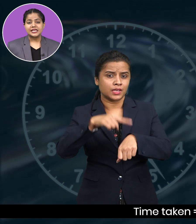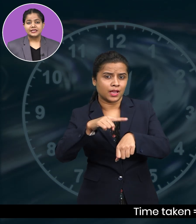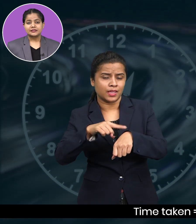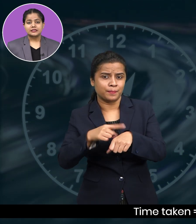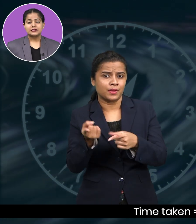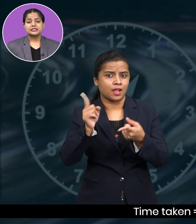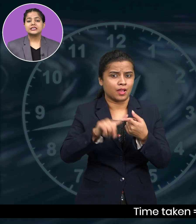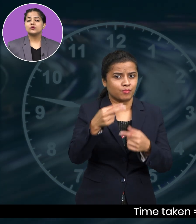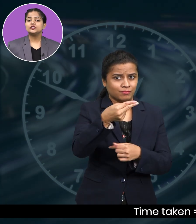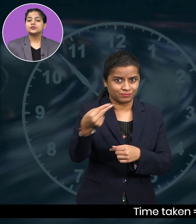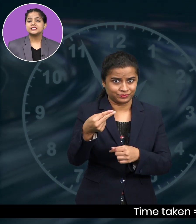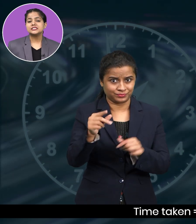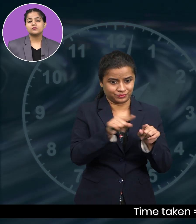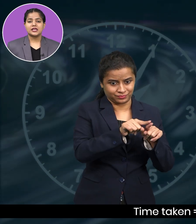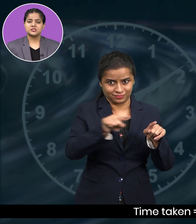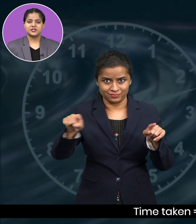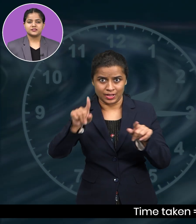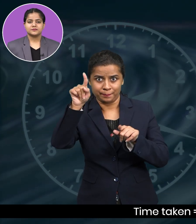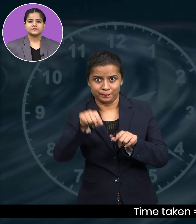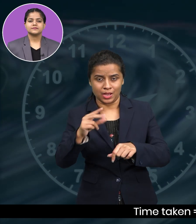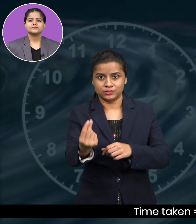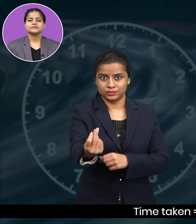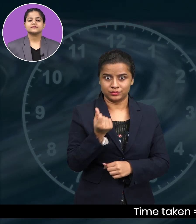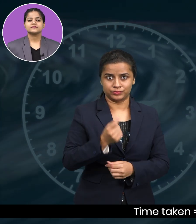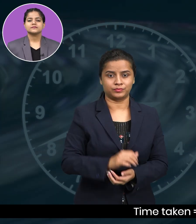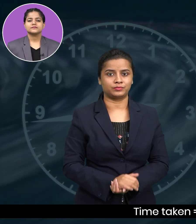Time taken is equal to distance by speed.